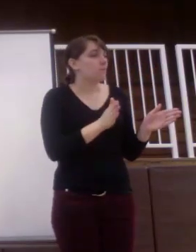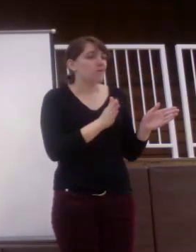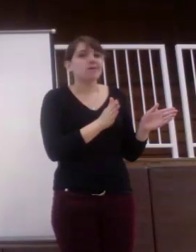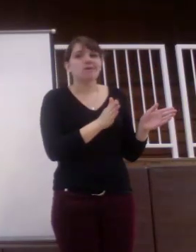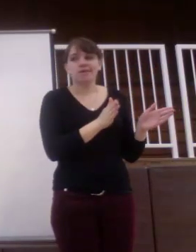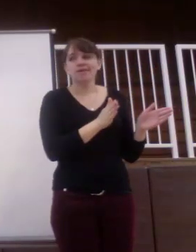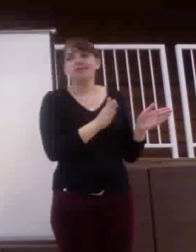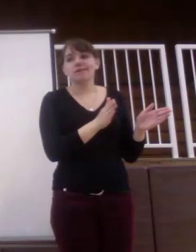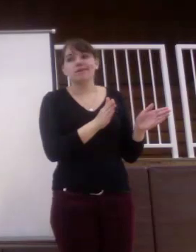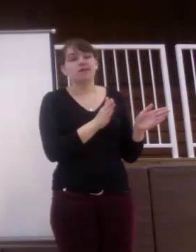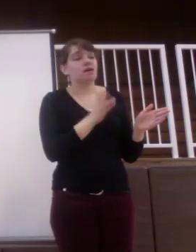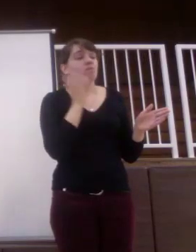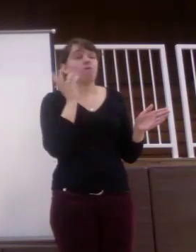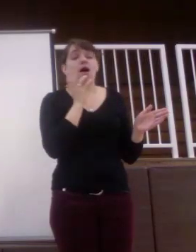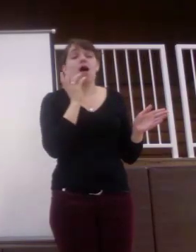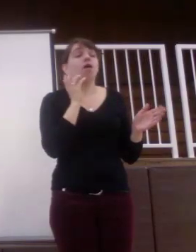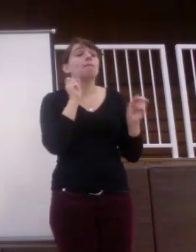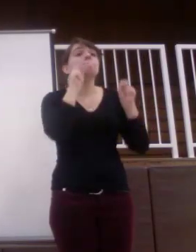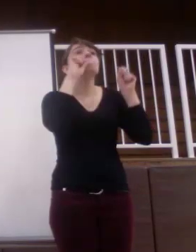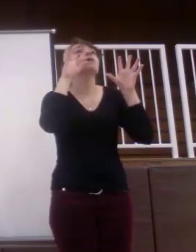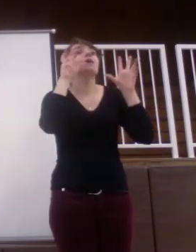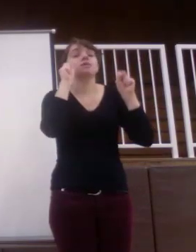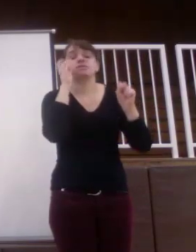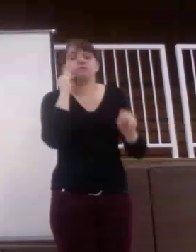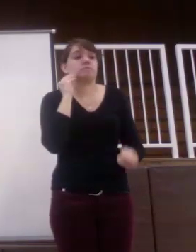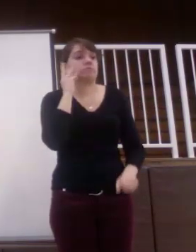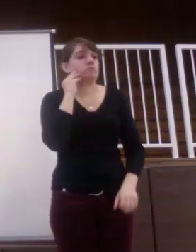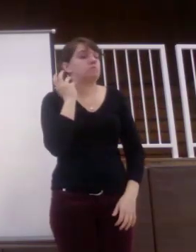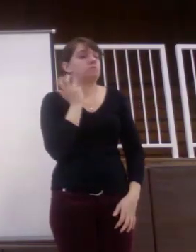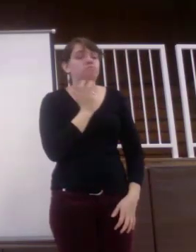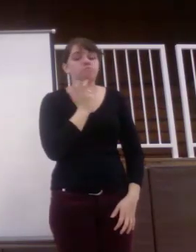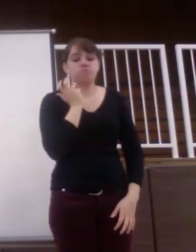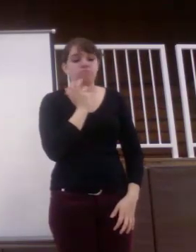It was an amazing experience.